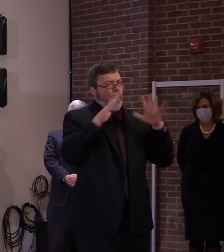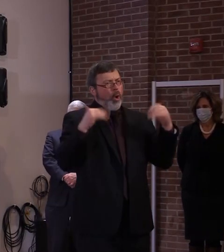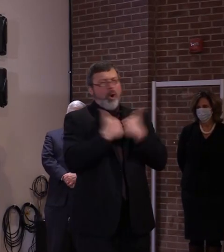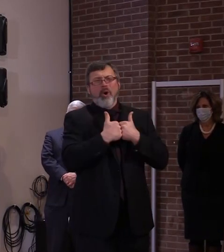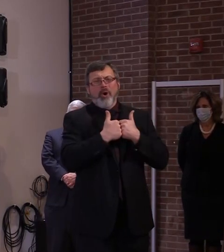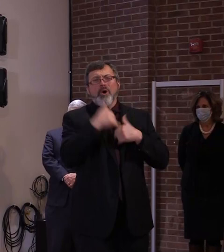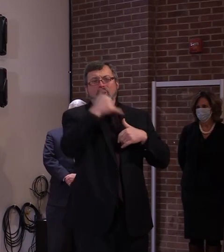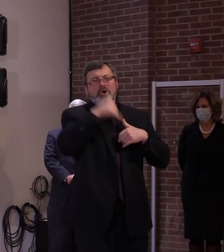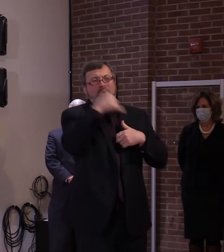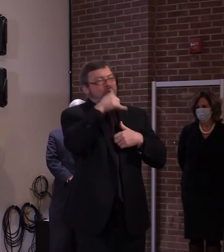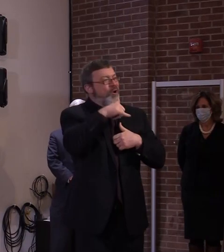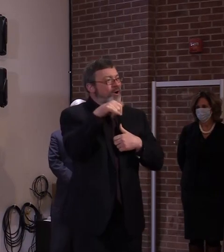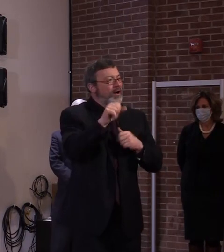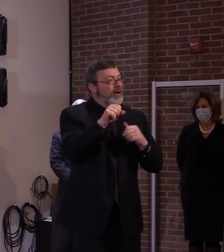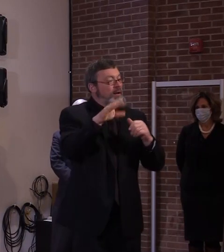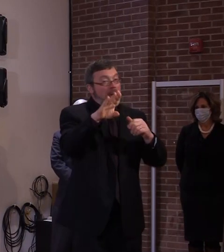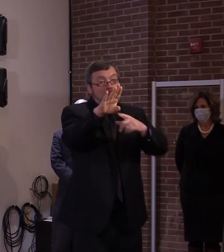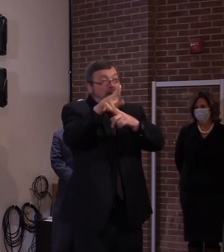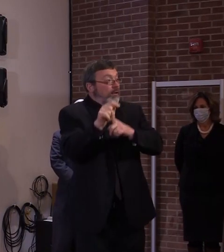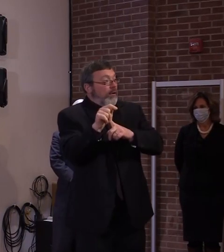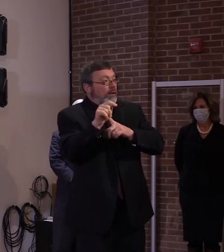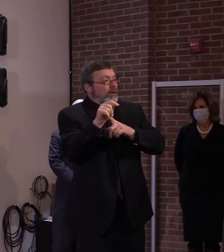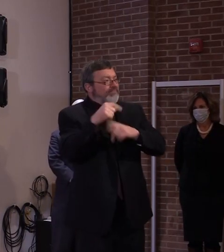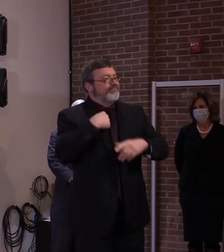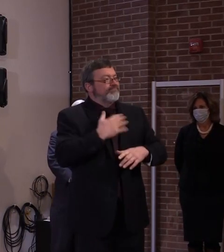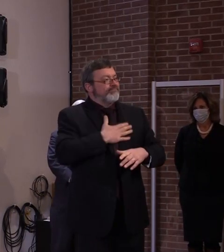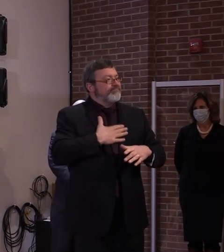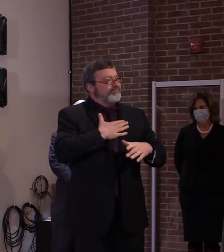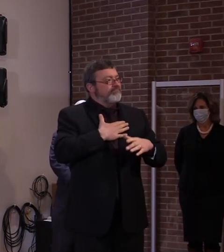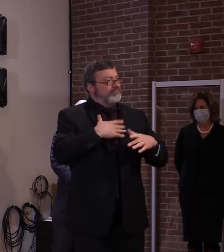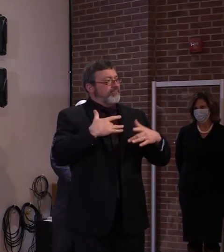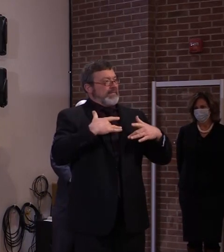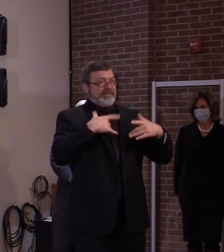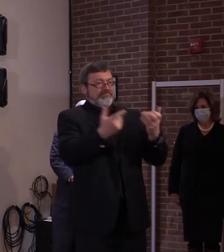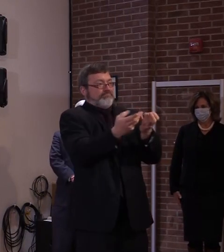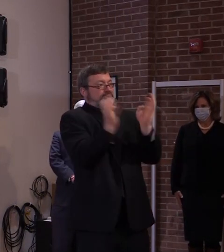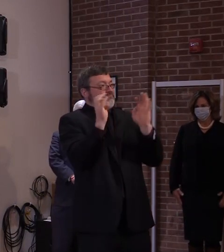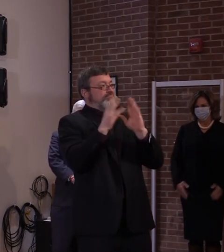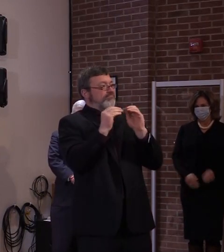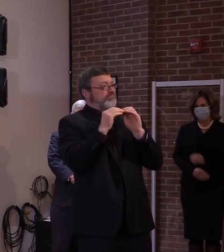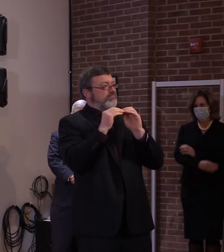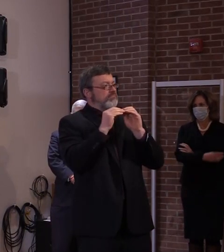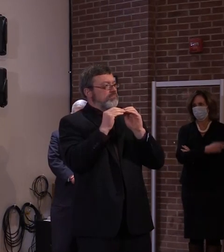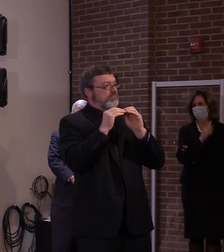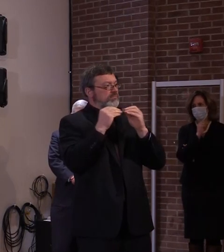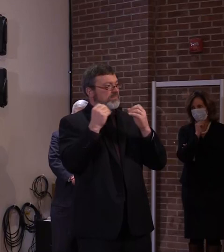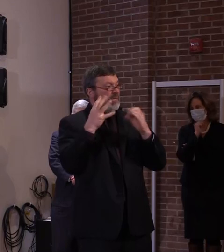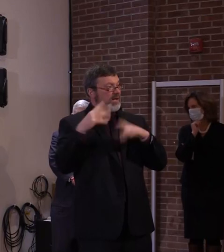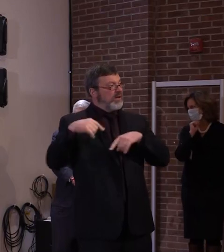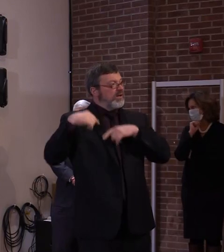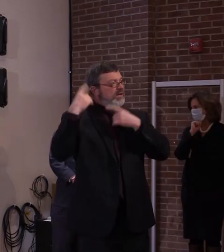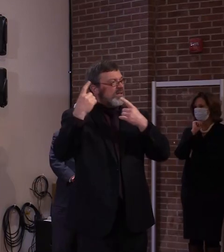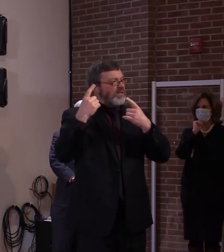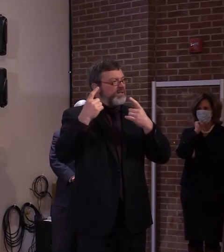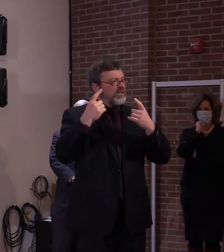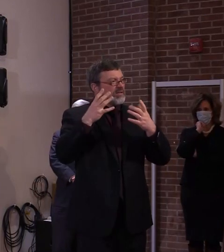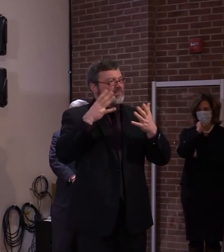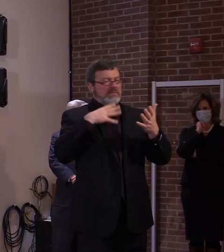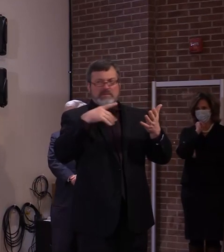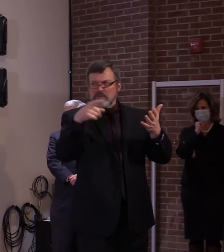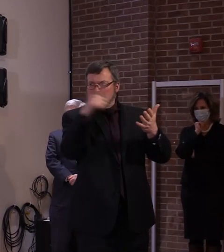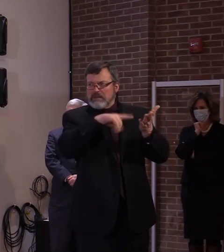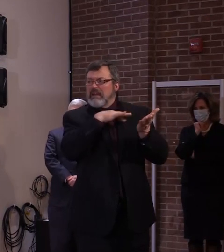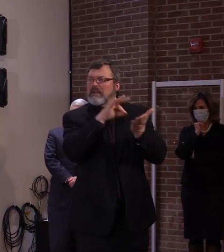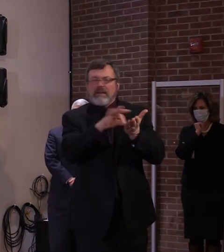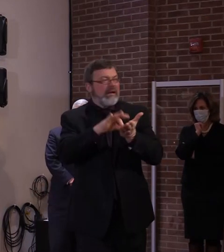but I don't know how many press briefings we've had this year. Maybe we'll count them up for next week, but